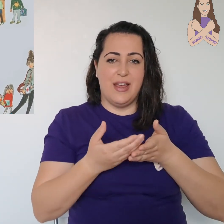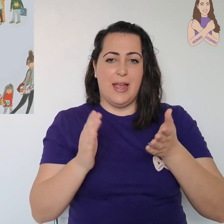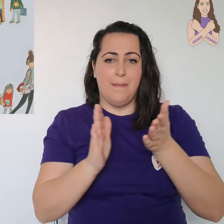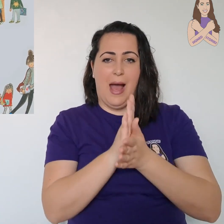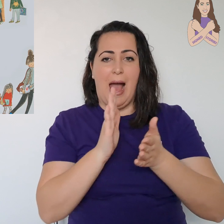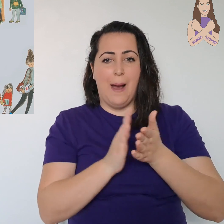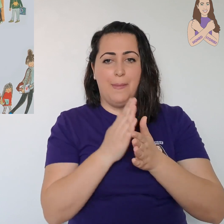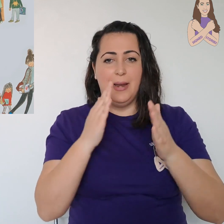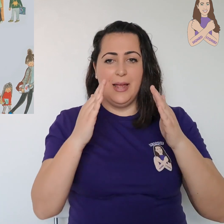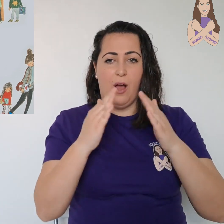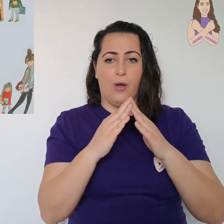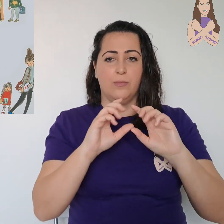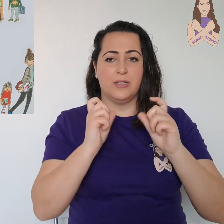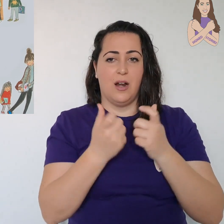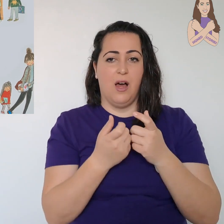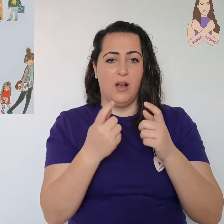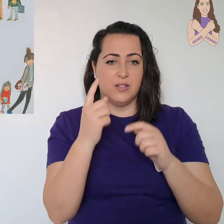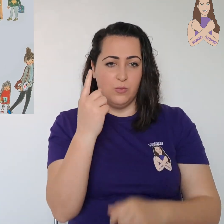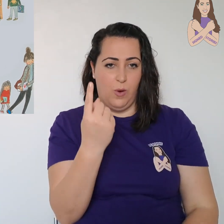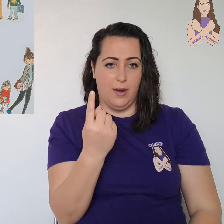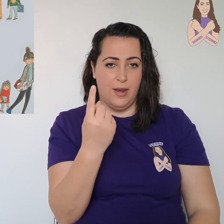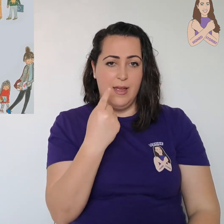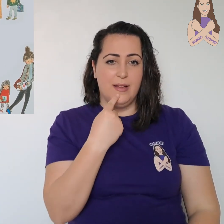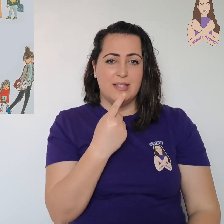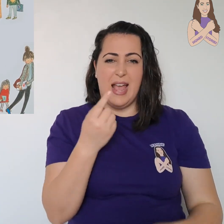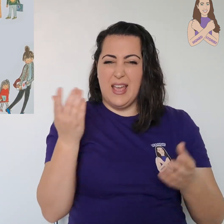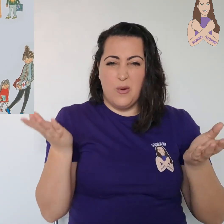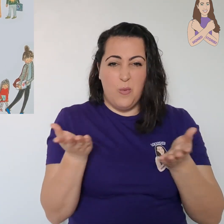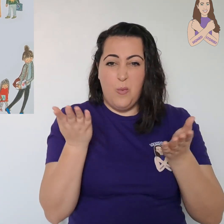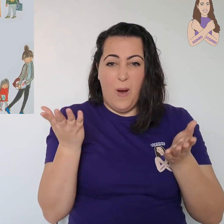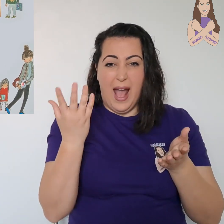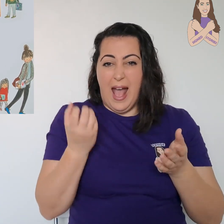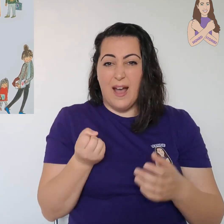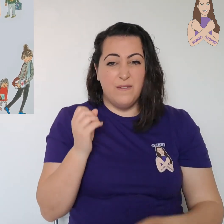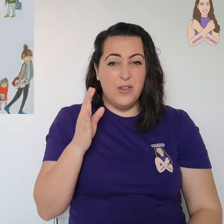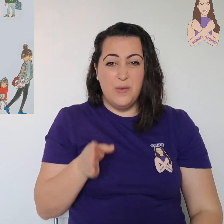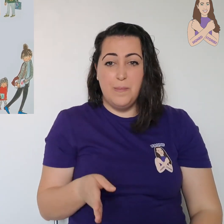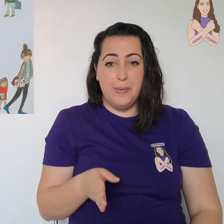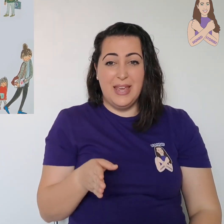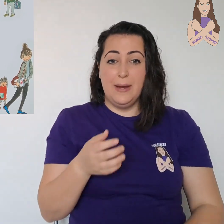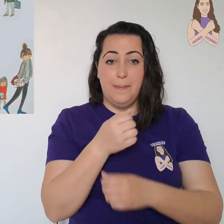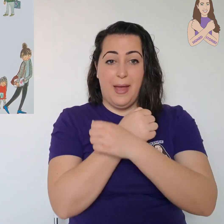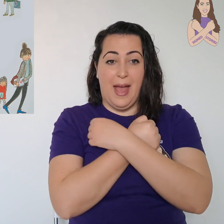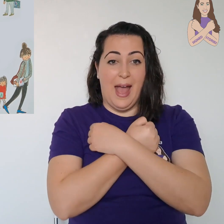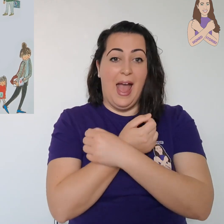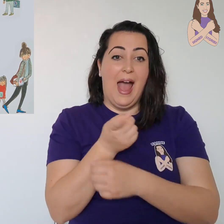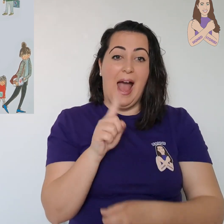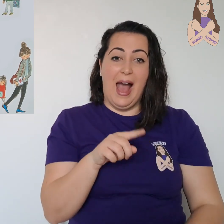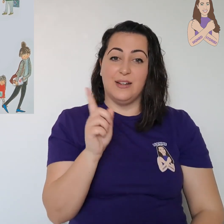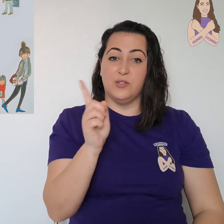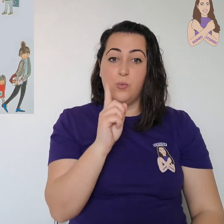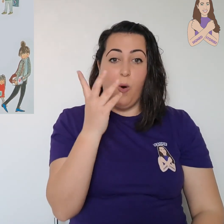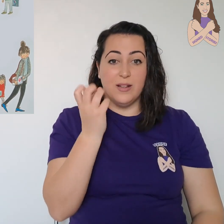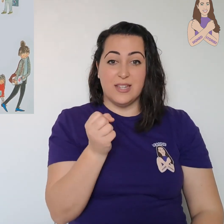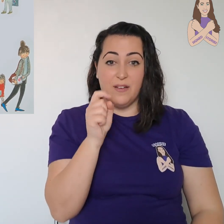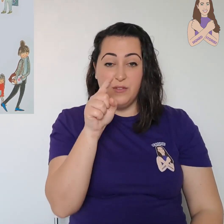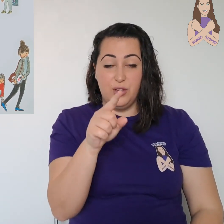him happily home to Class 1, saying, "Where have you been, bear? And what have